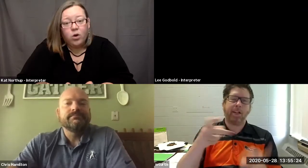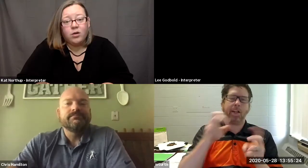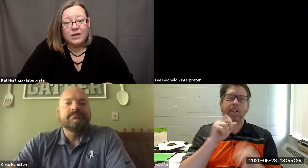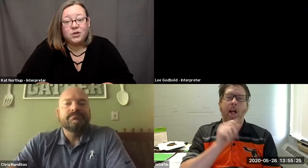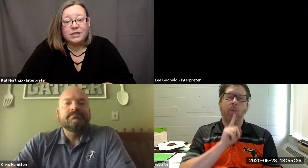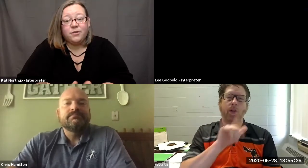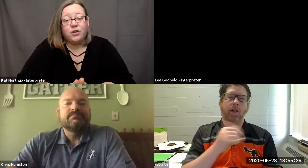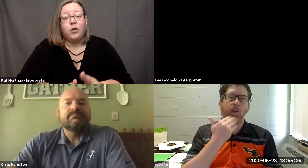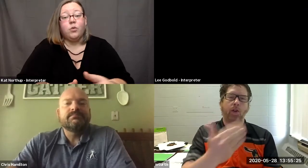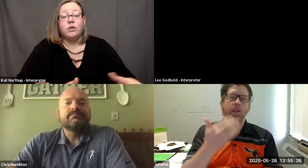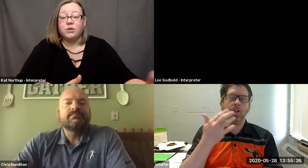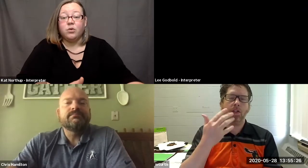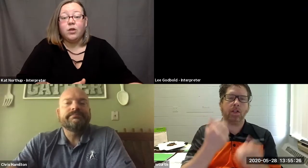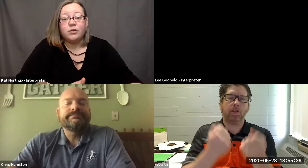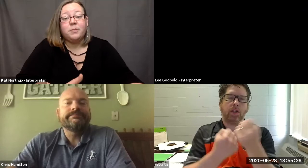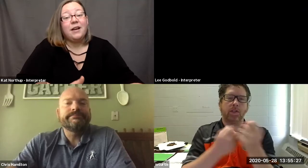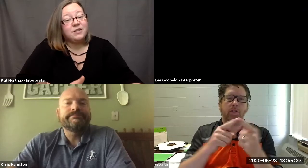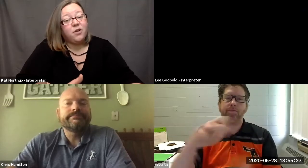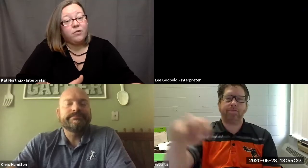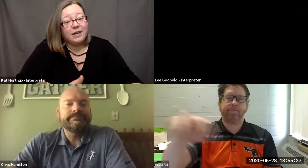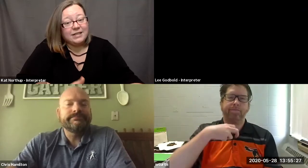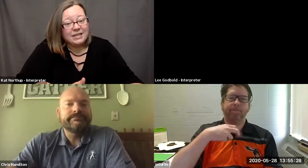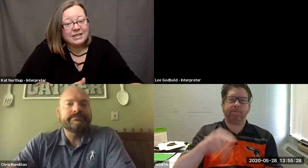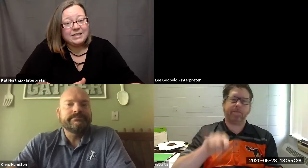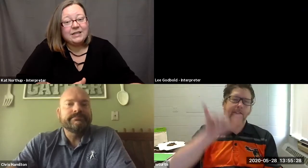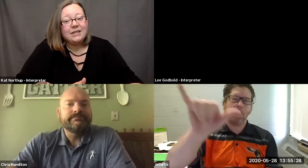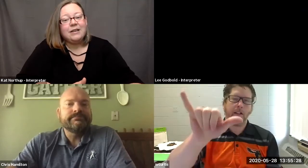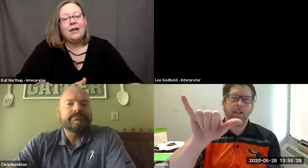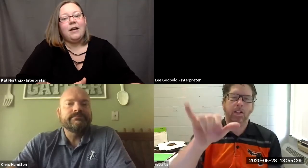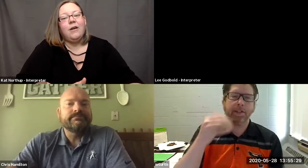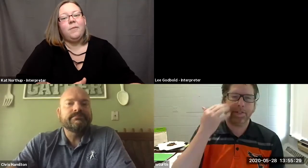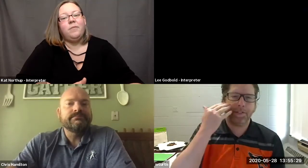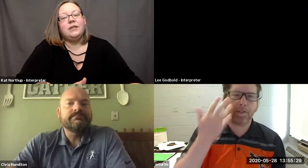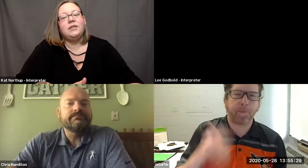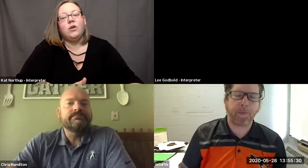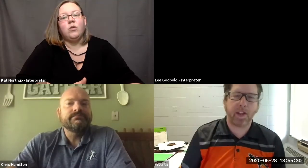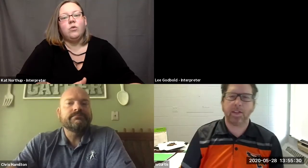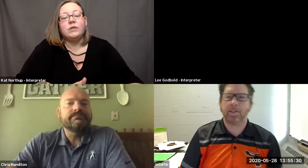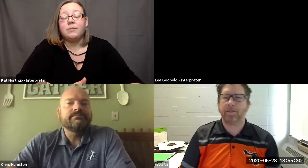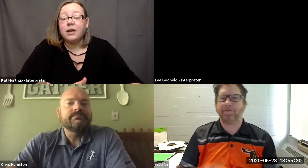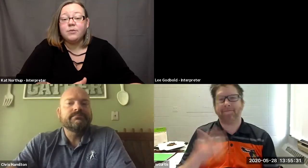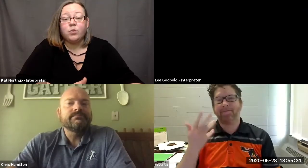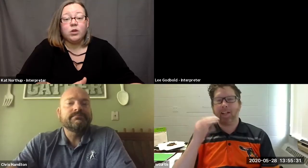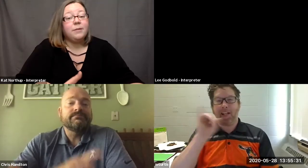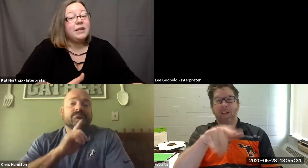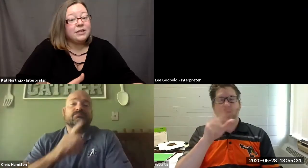before they transfer. You know, the school closed because of COVID-19. And so sometimes we're limiting